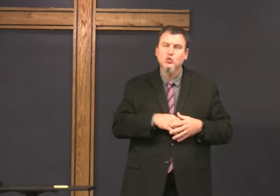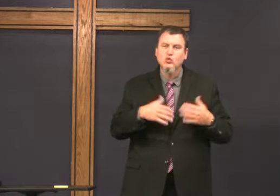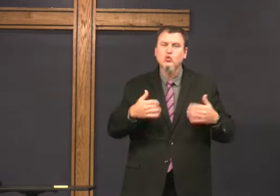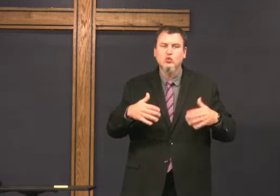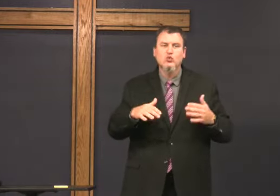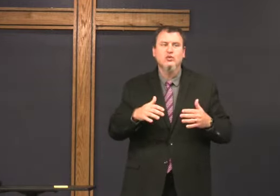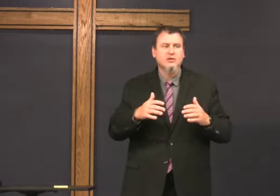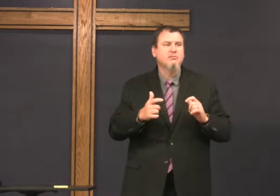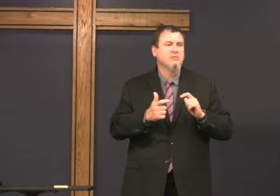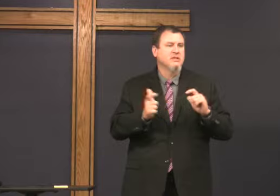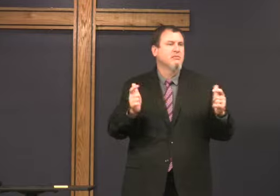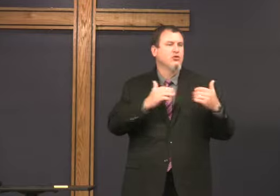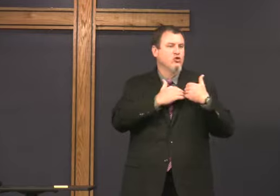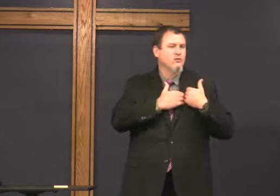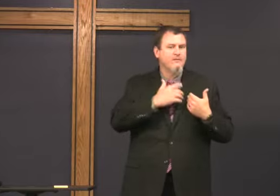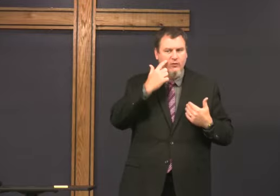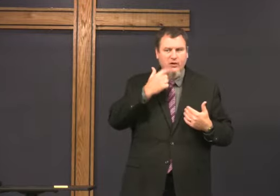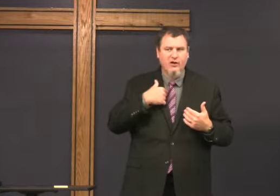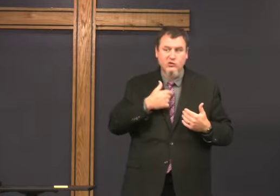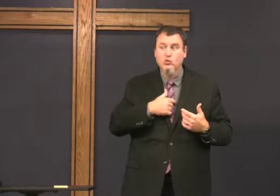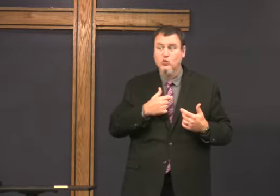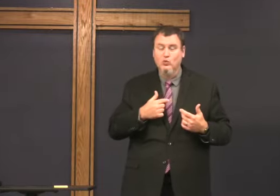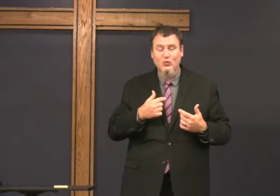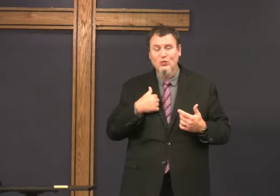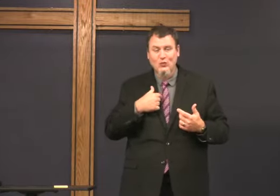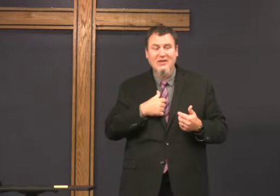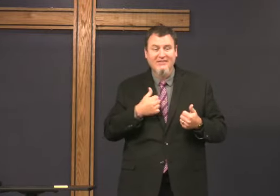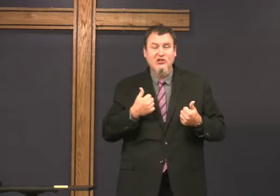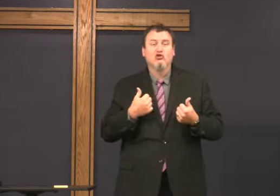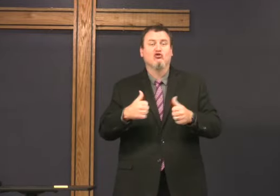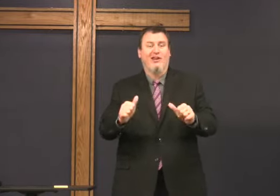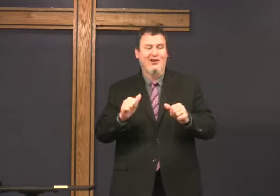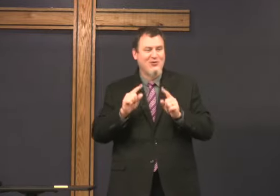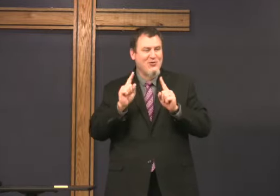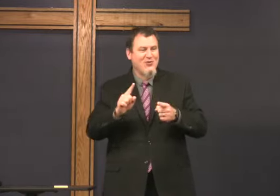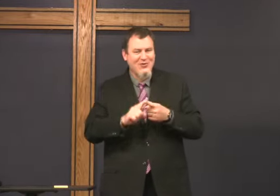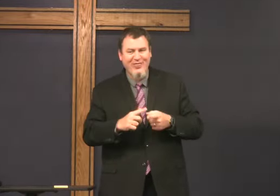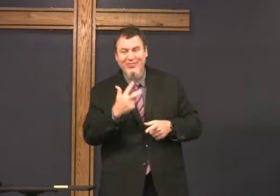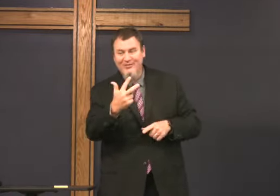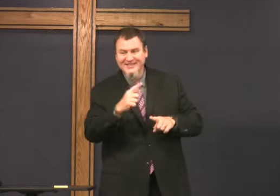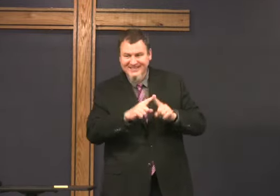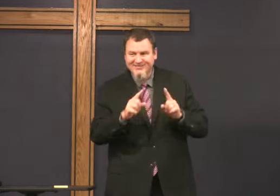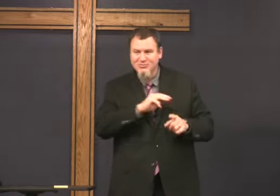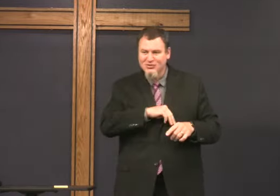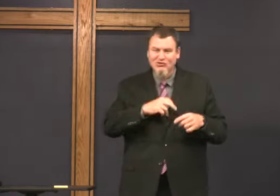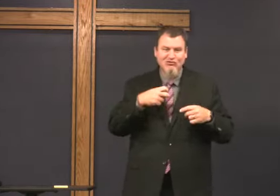about missionaries, and we've been trying to go,